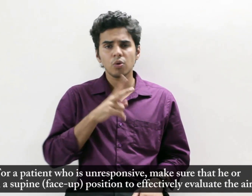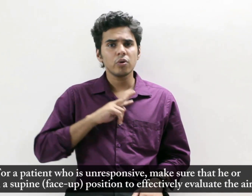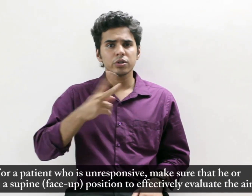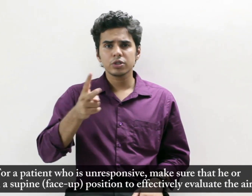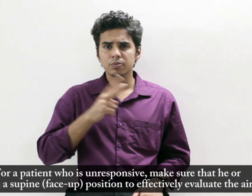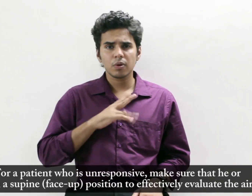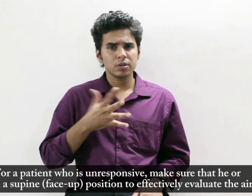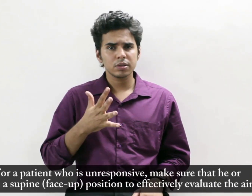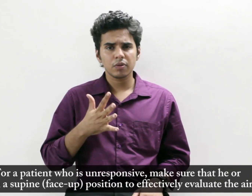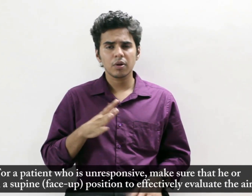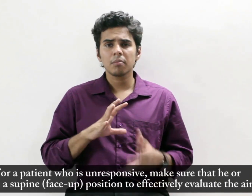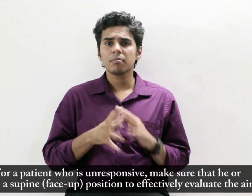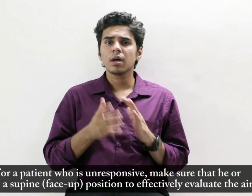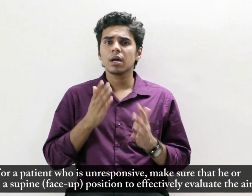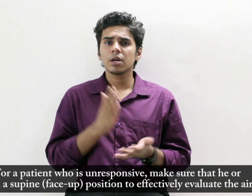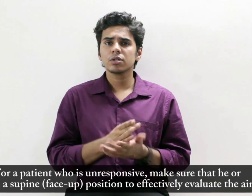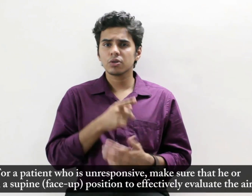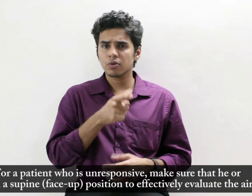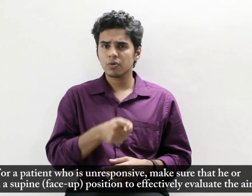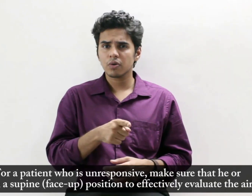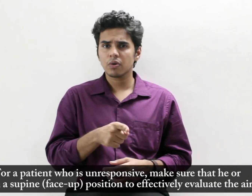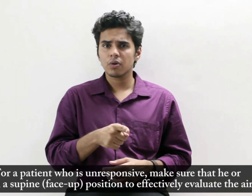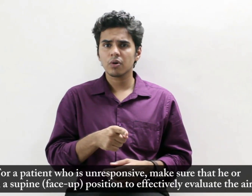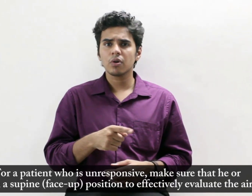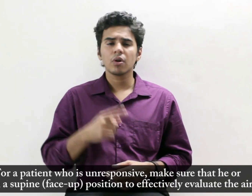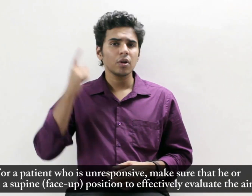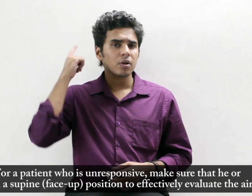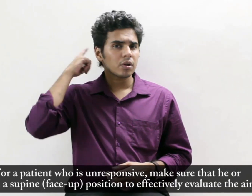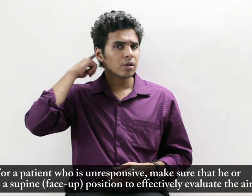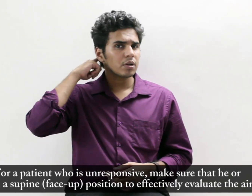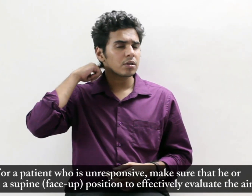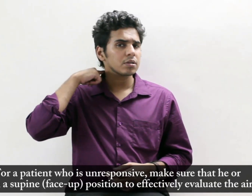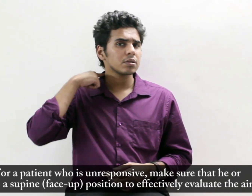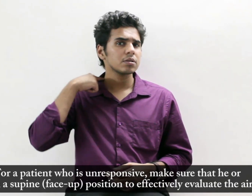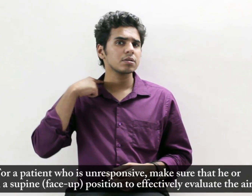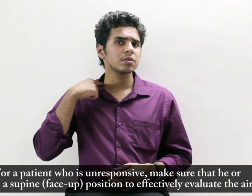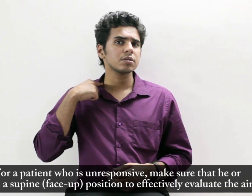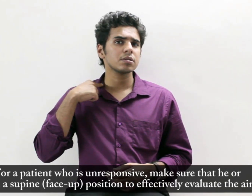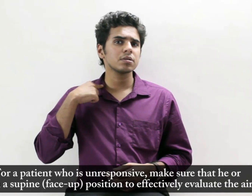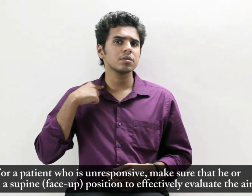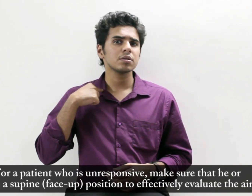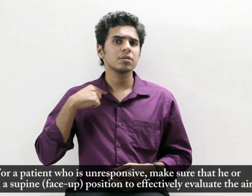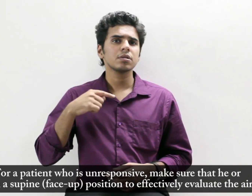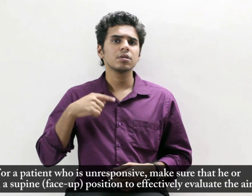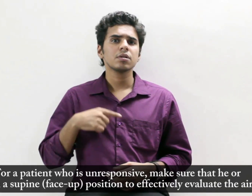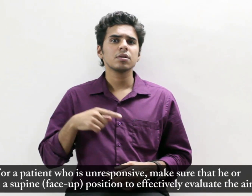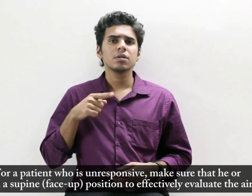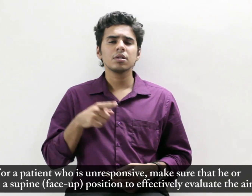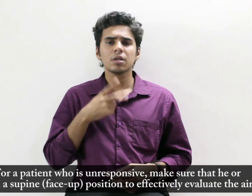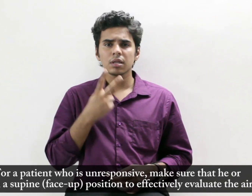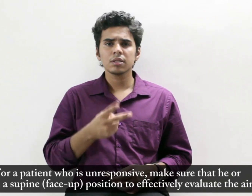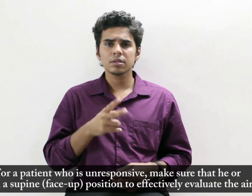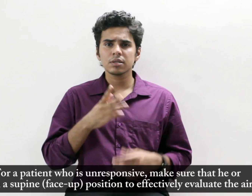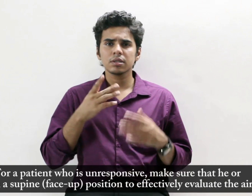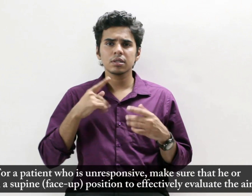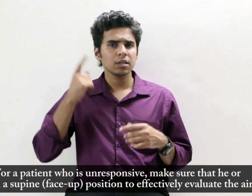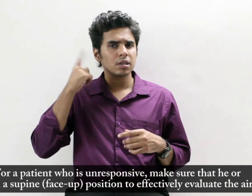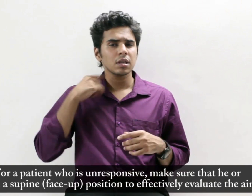is unresponsive, make sure that he or she is in spine face up position to effectively evaluate the